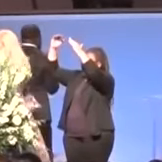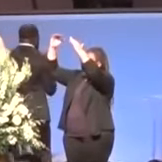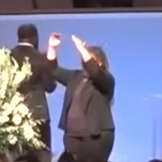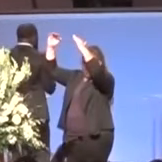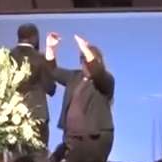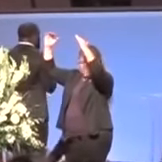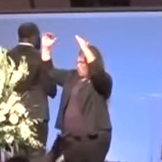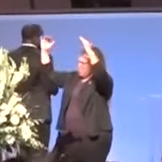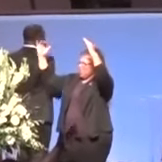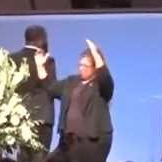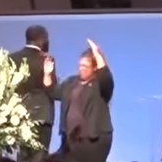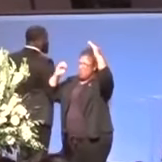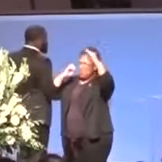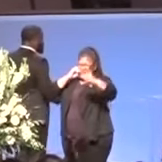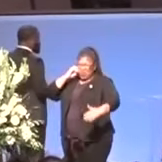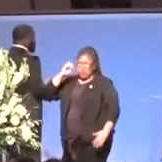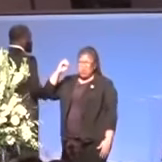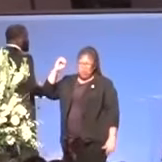Heat.